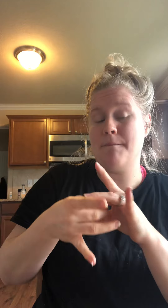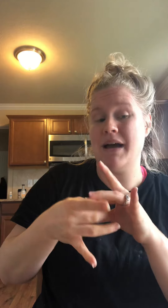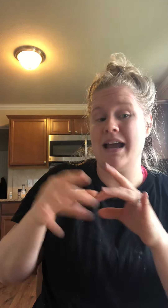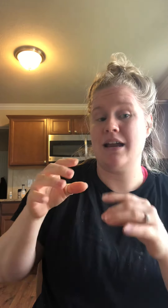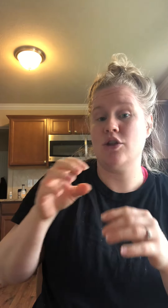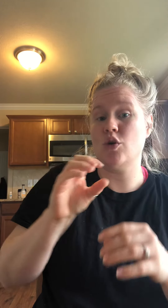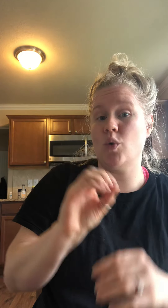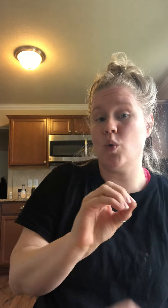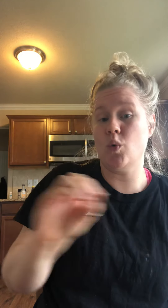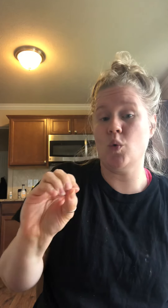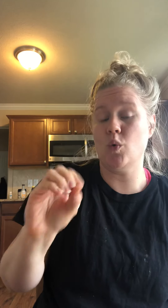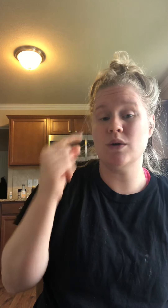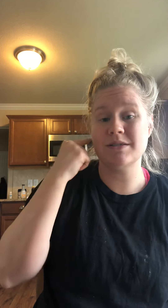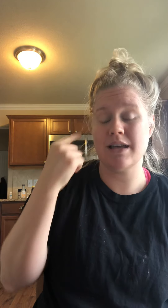Well, strangely, you get the